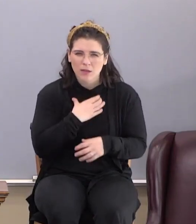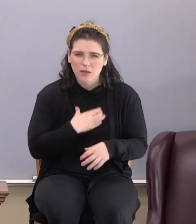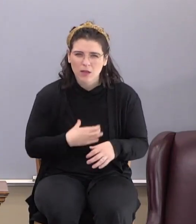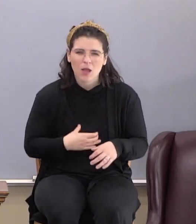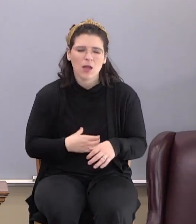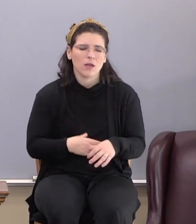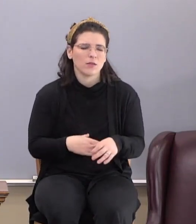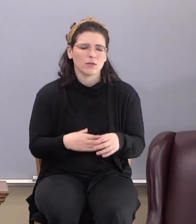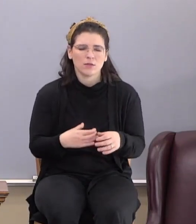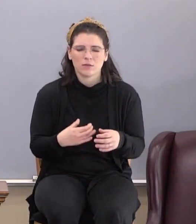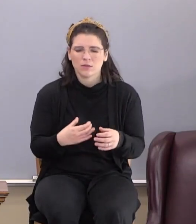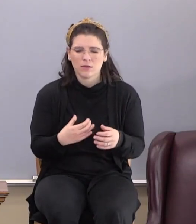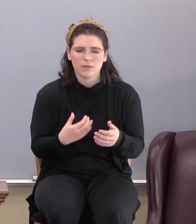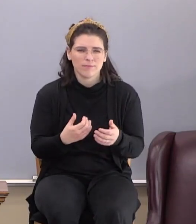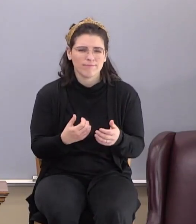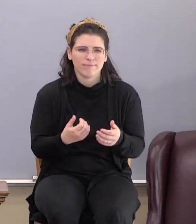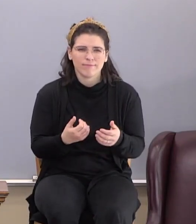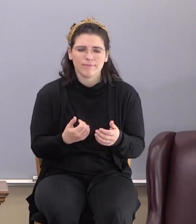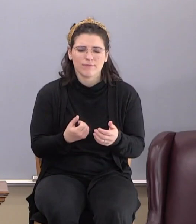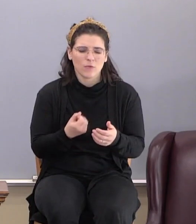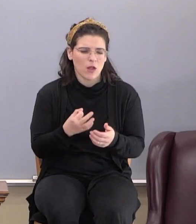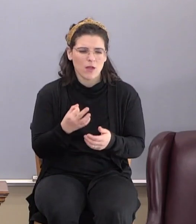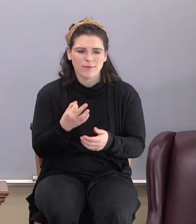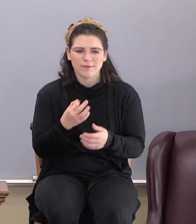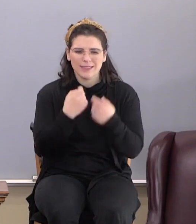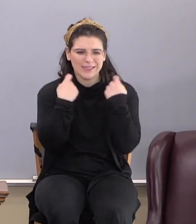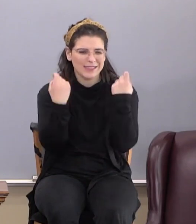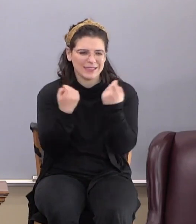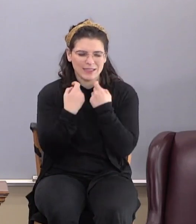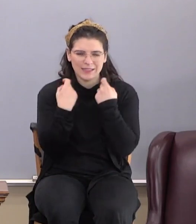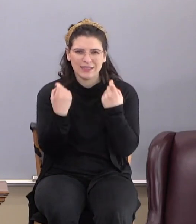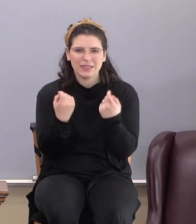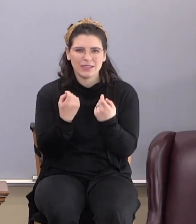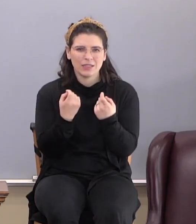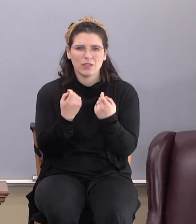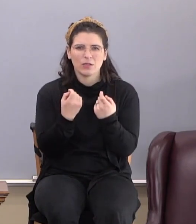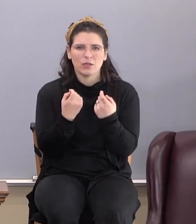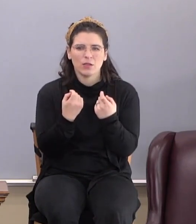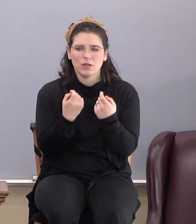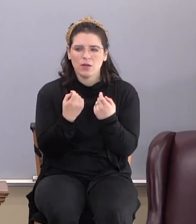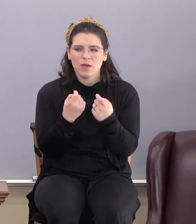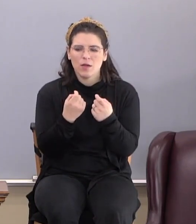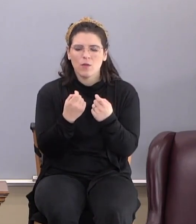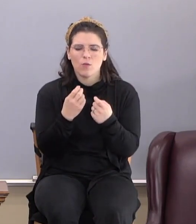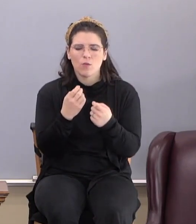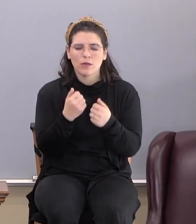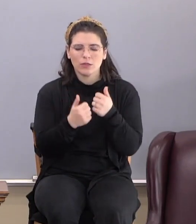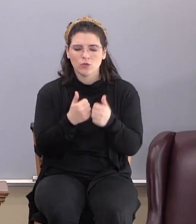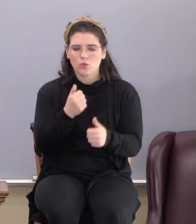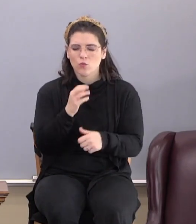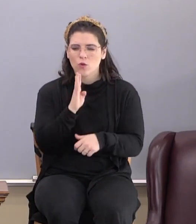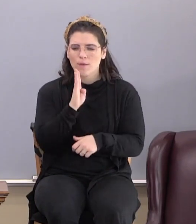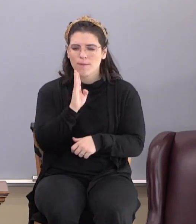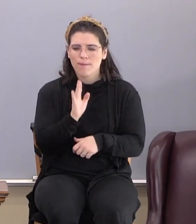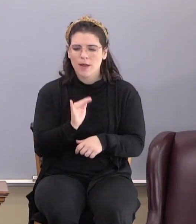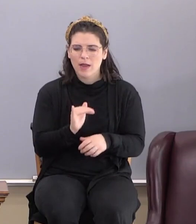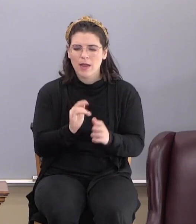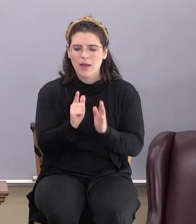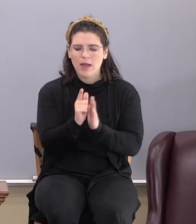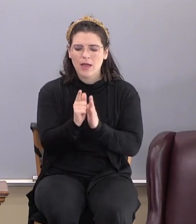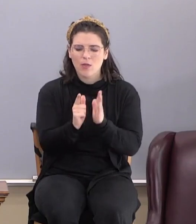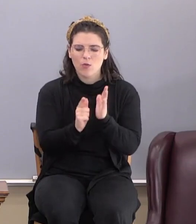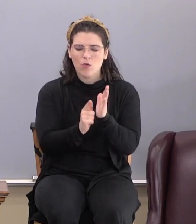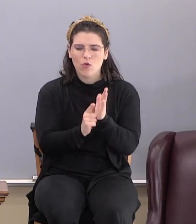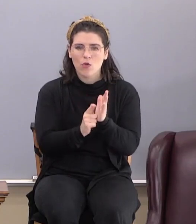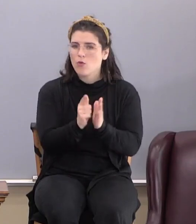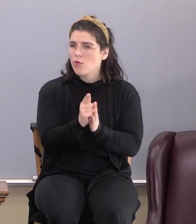the desires of sin, which were by the law. Now, the law